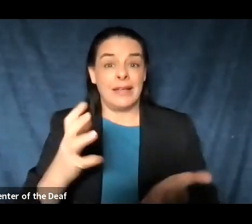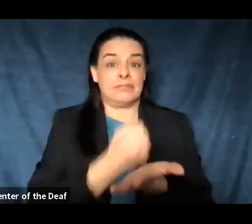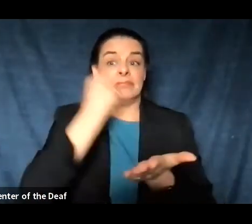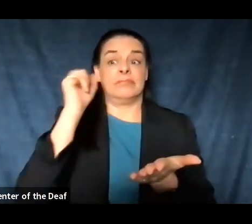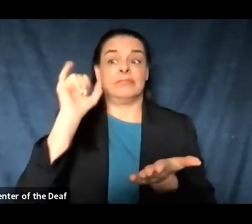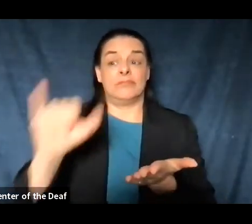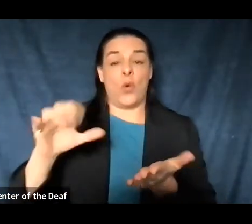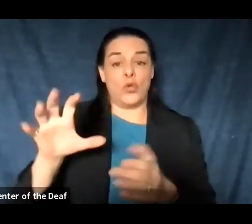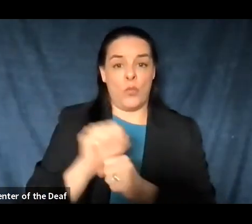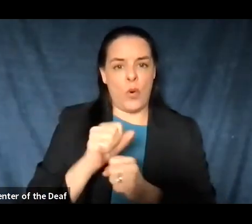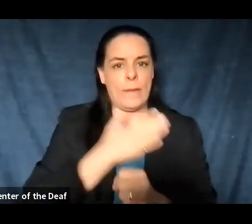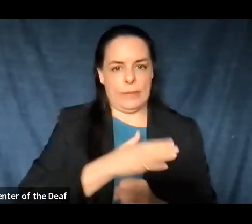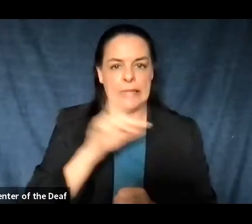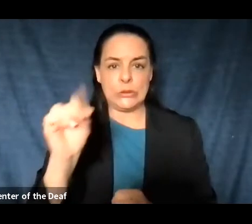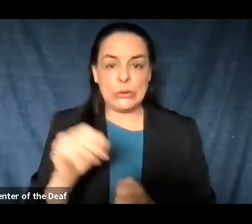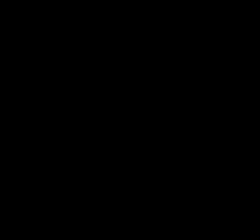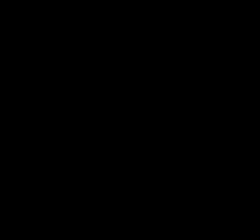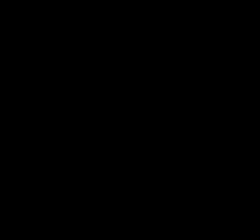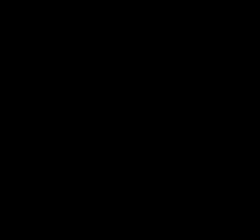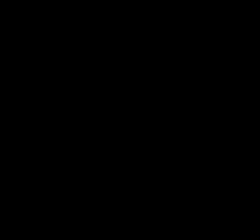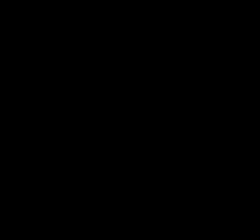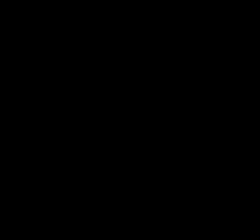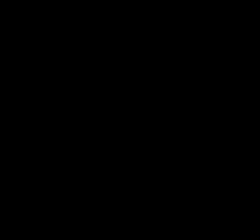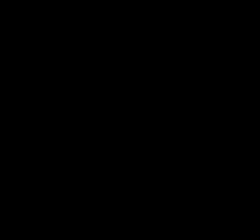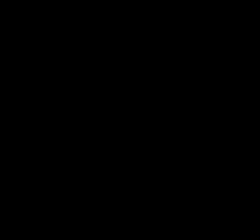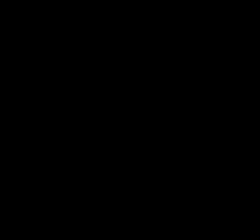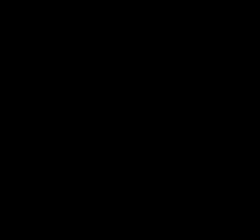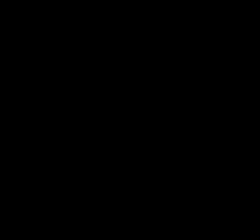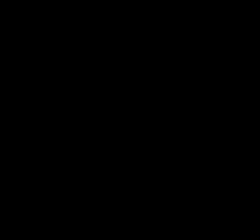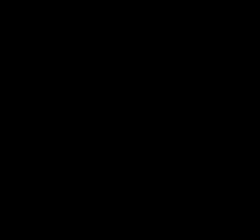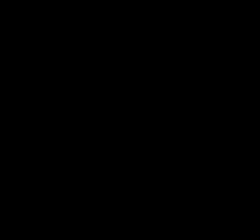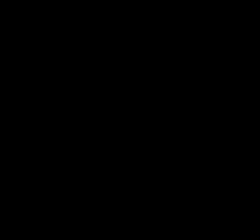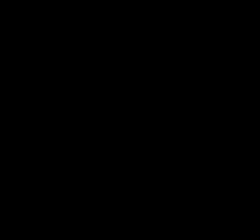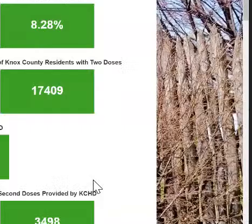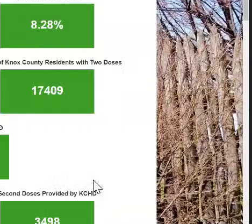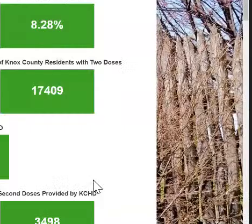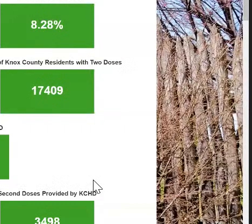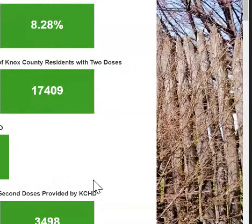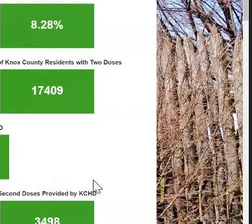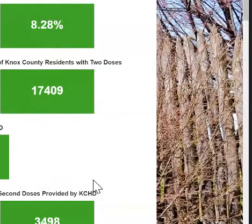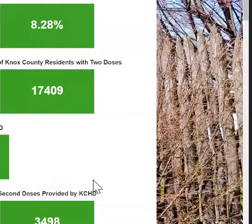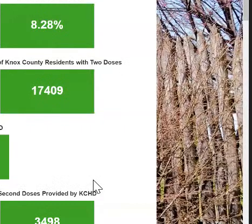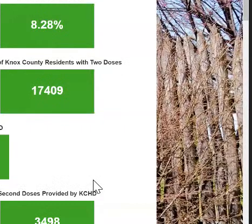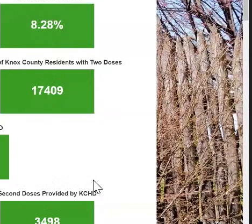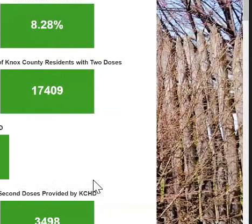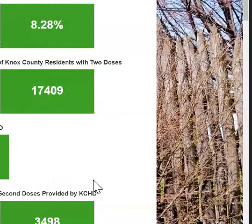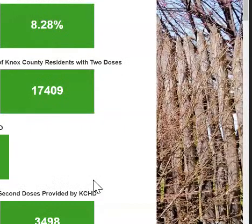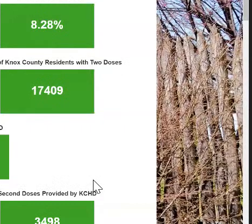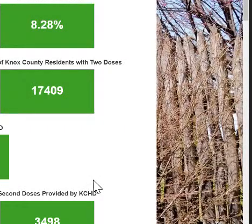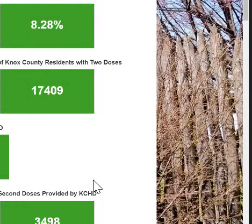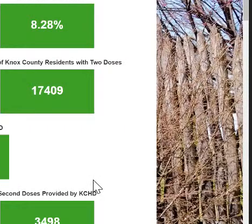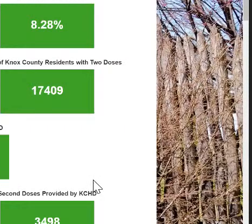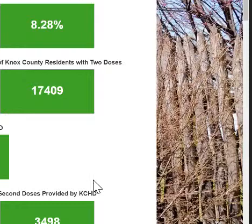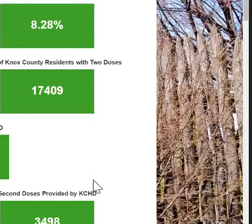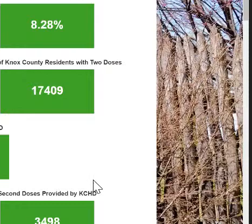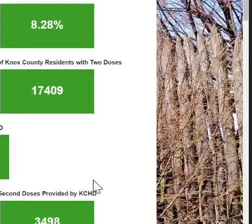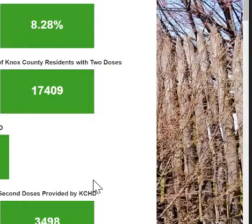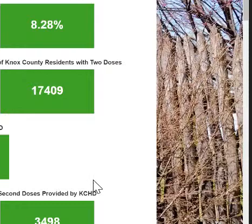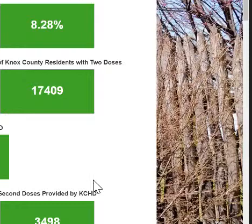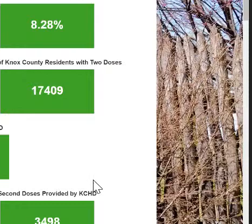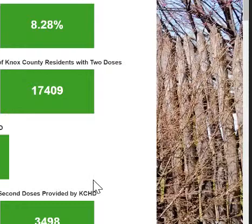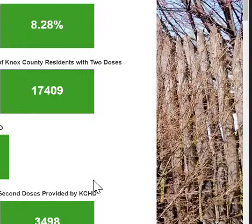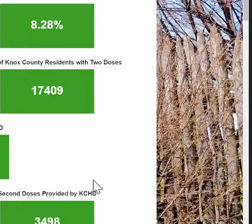so. For an updated look at vaccine numbers across the county, you can check out our vaccine information page. We